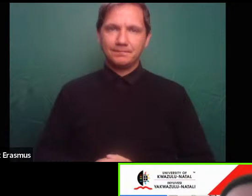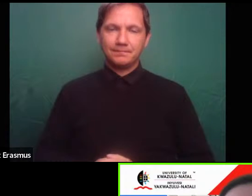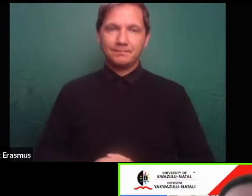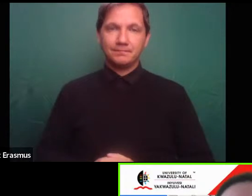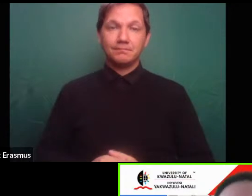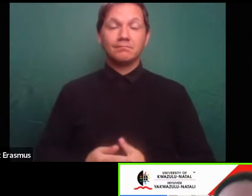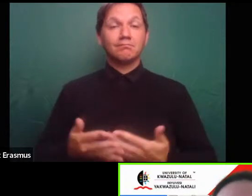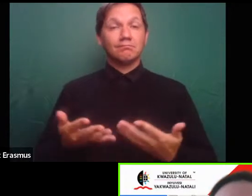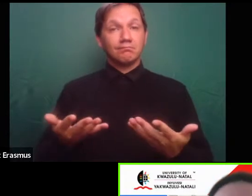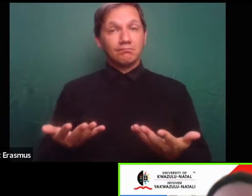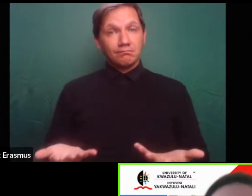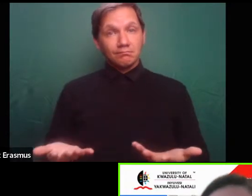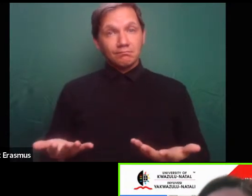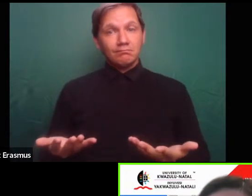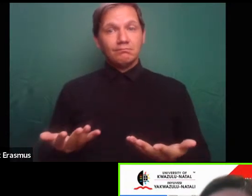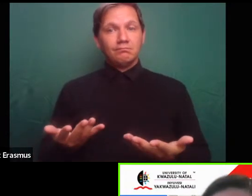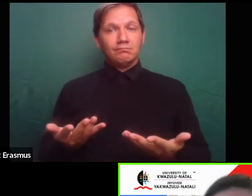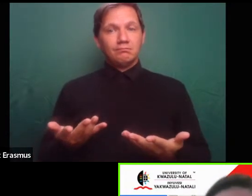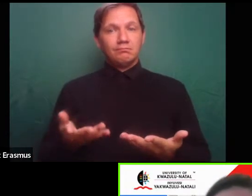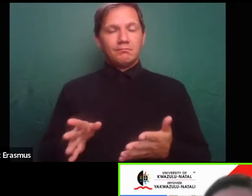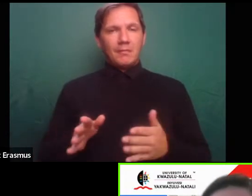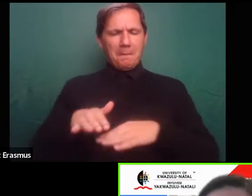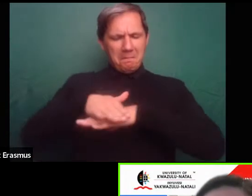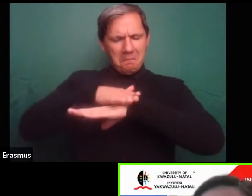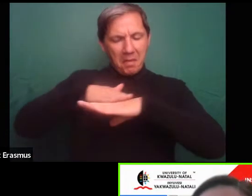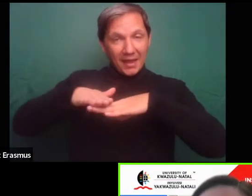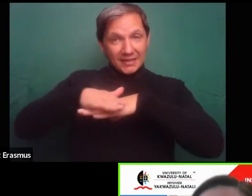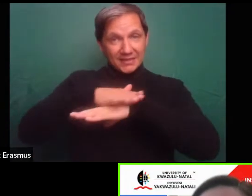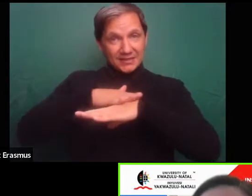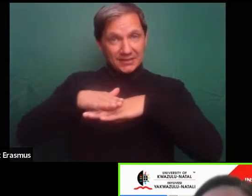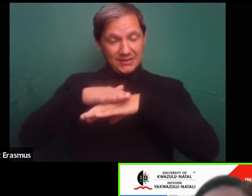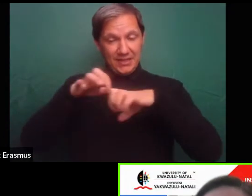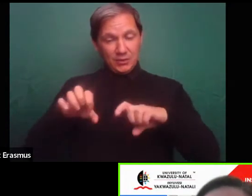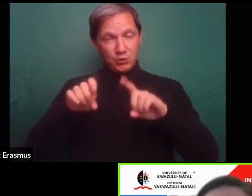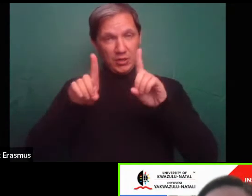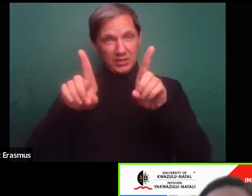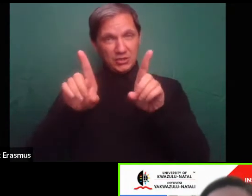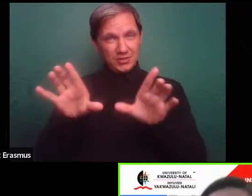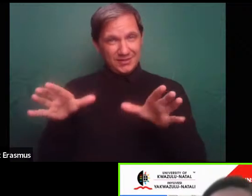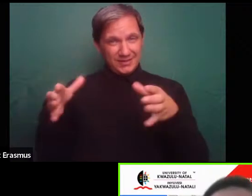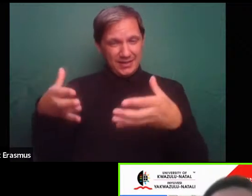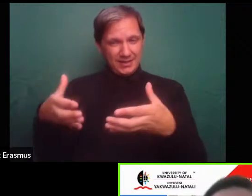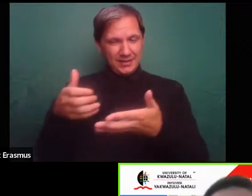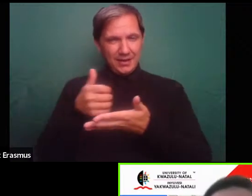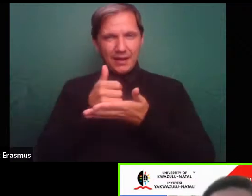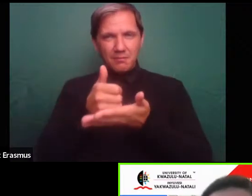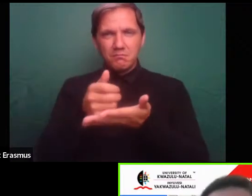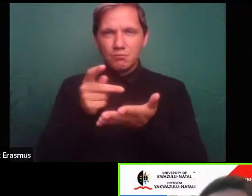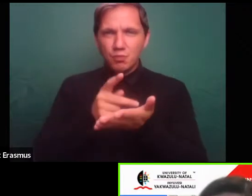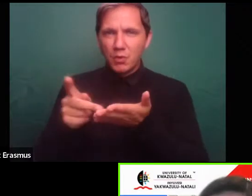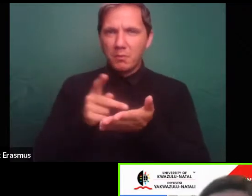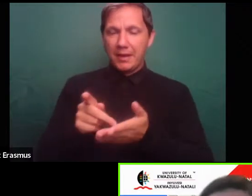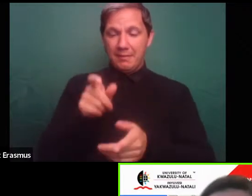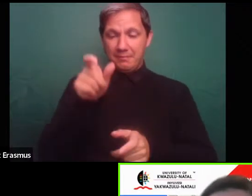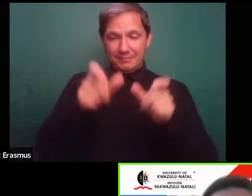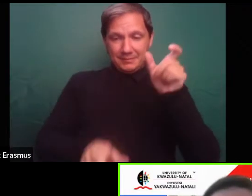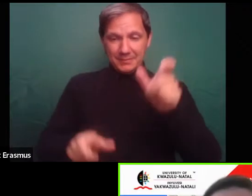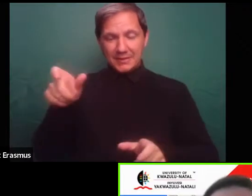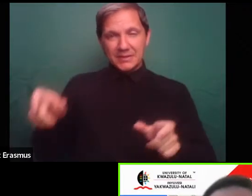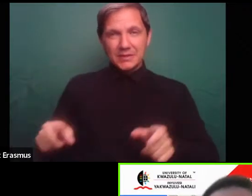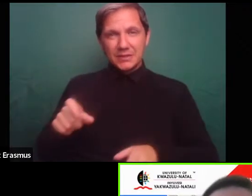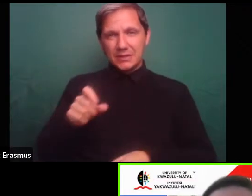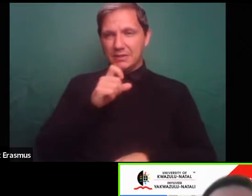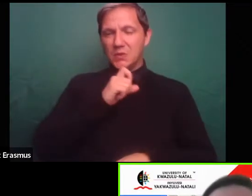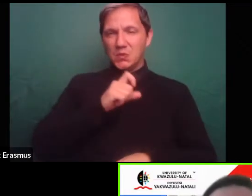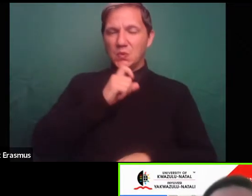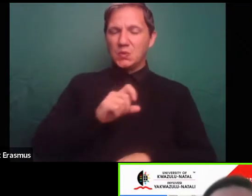terms of how well the basic education sector prepares a South African Sign Language user, a deaf